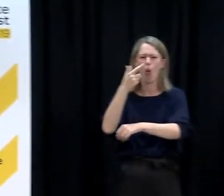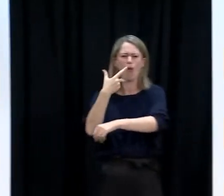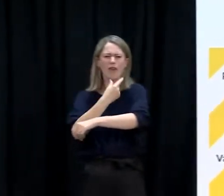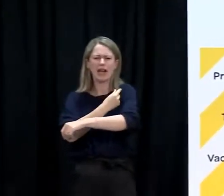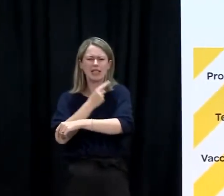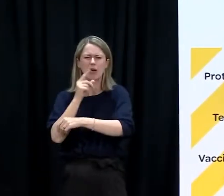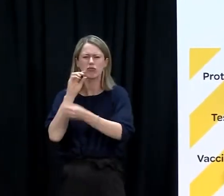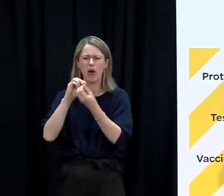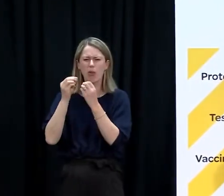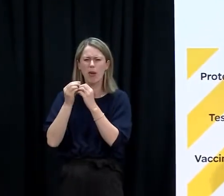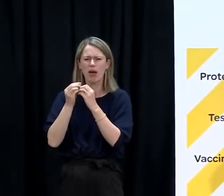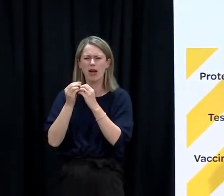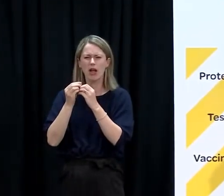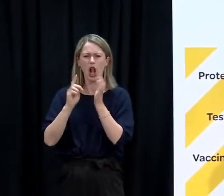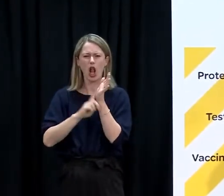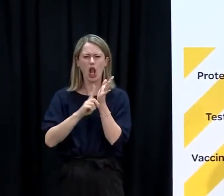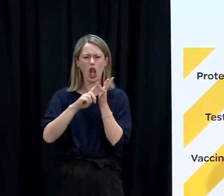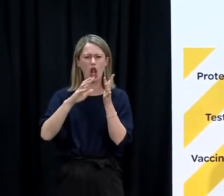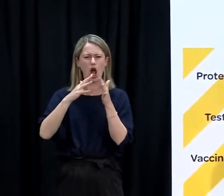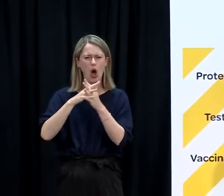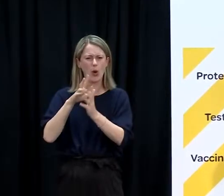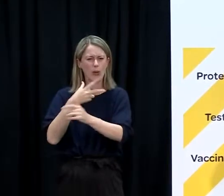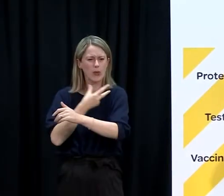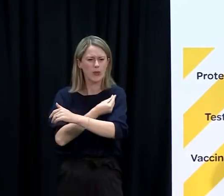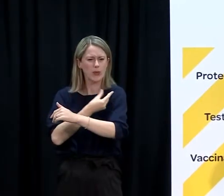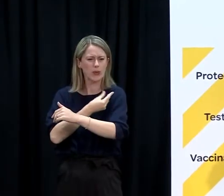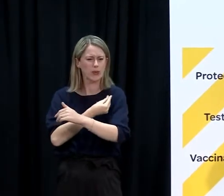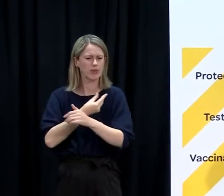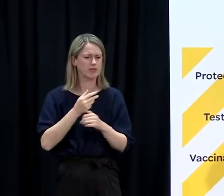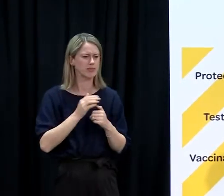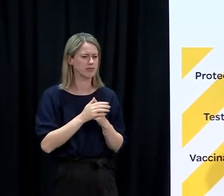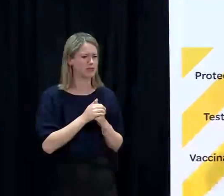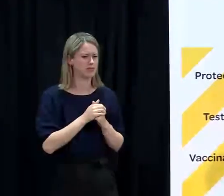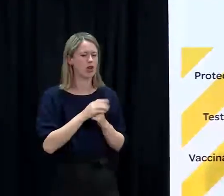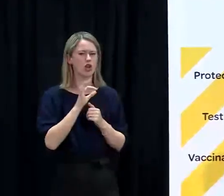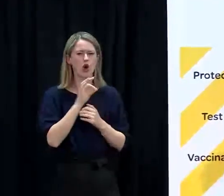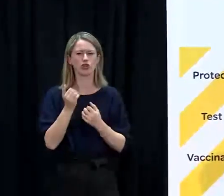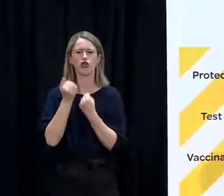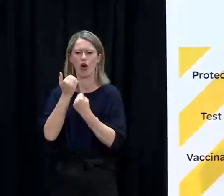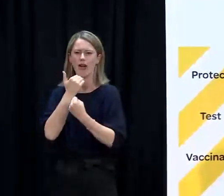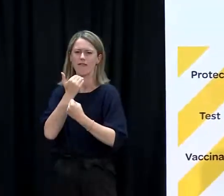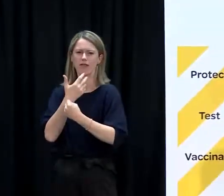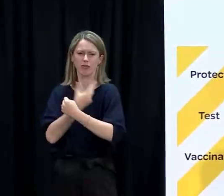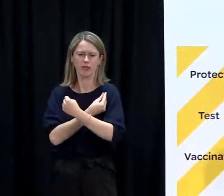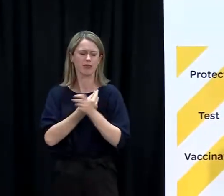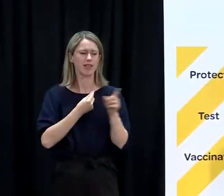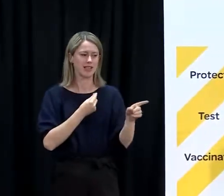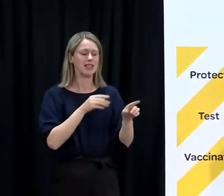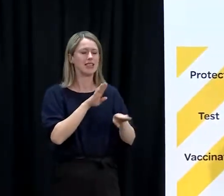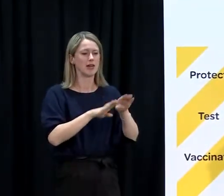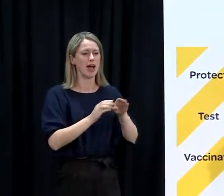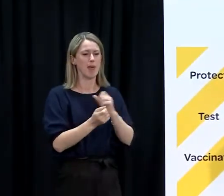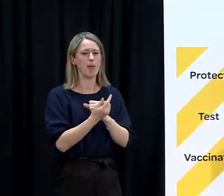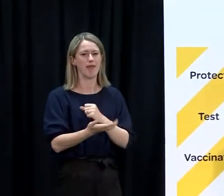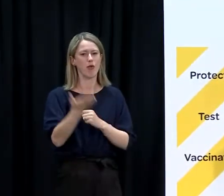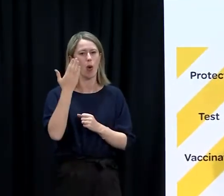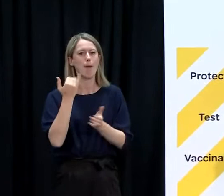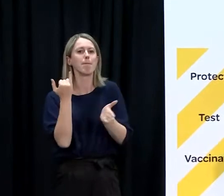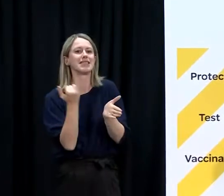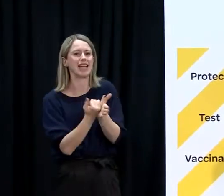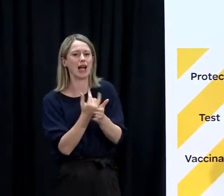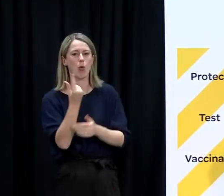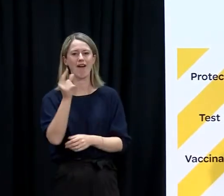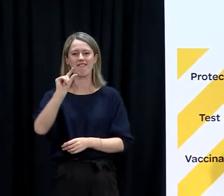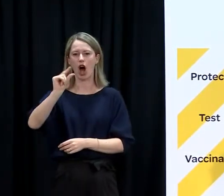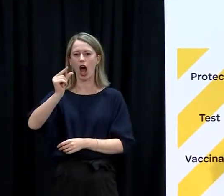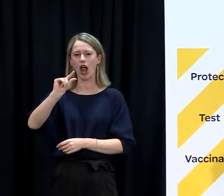Well, starting with the low dose one, this was similar to previous incidents where this has happened, where erroneously a vial that's just